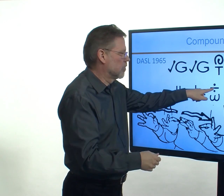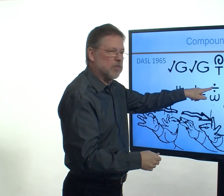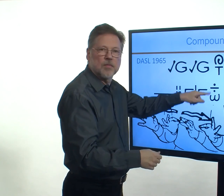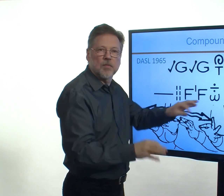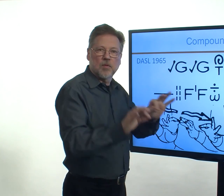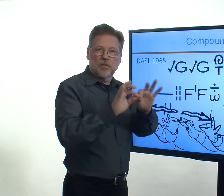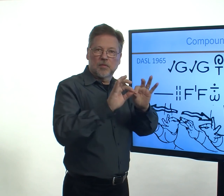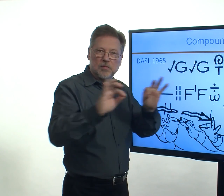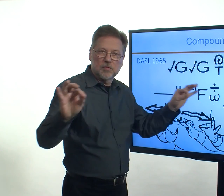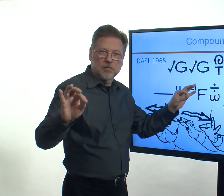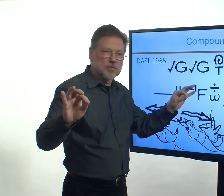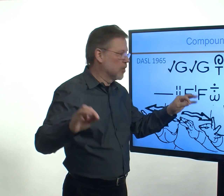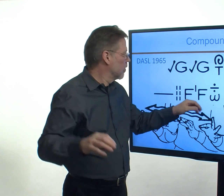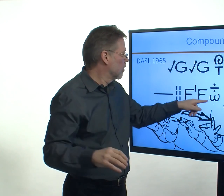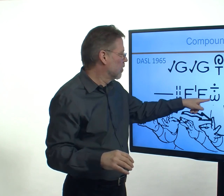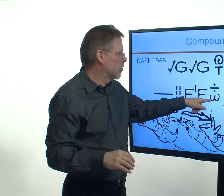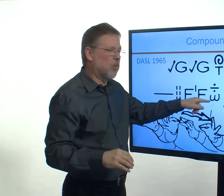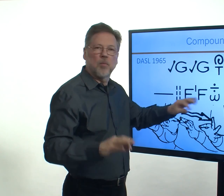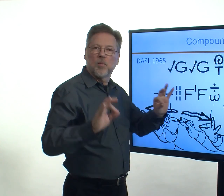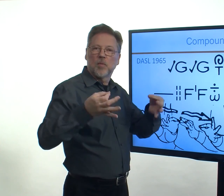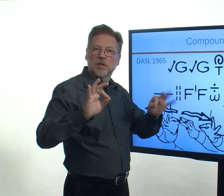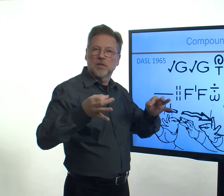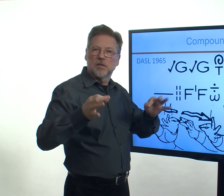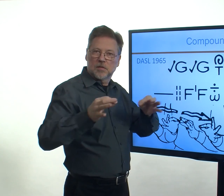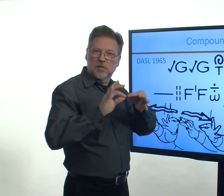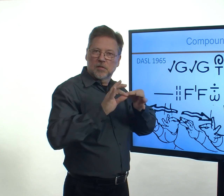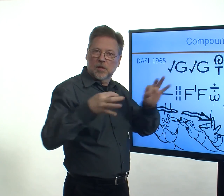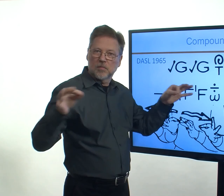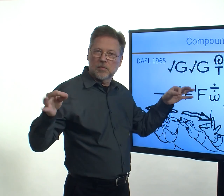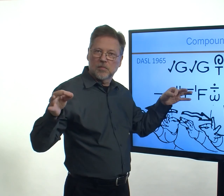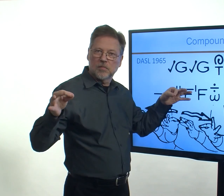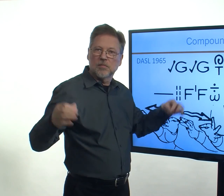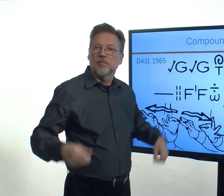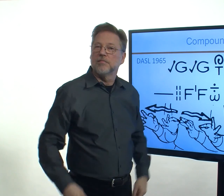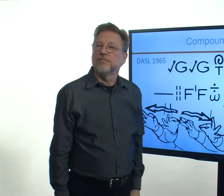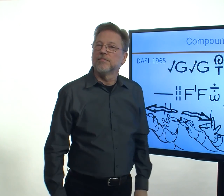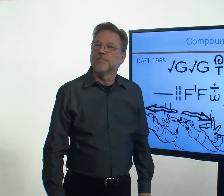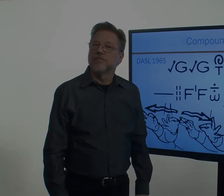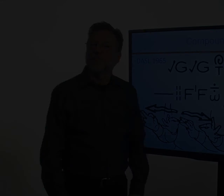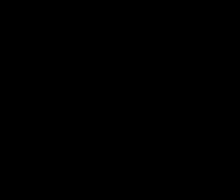symbol, giving you this form. The lowercase w implies a twisting movement of the wrist, giving you this form of language.